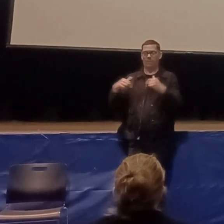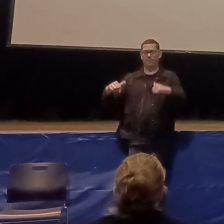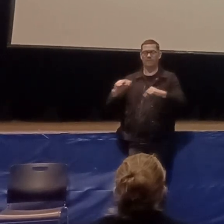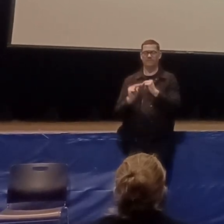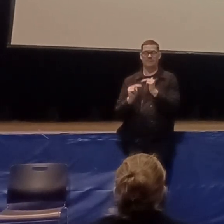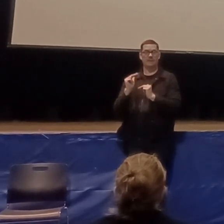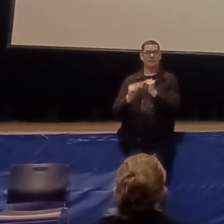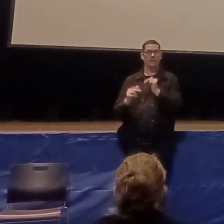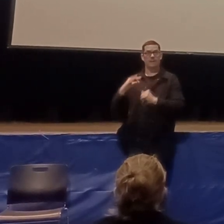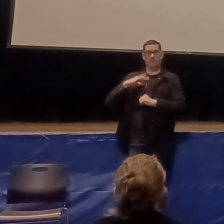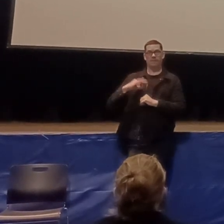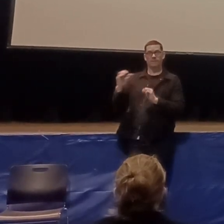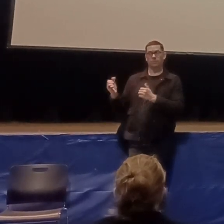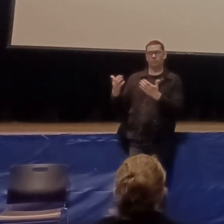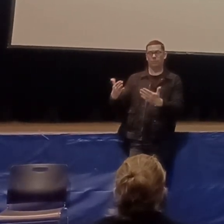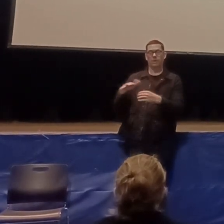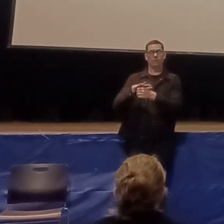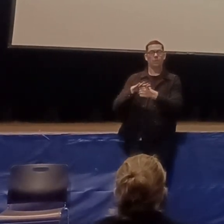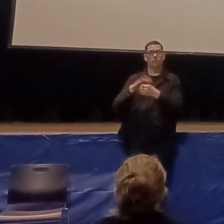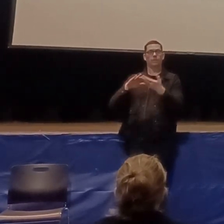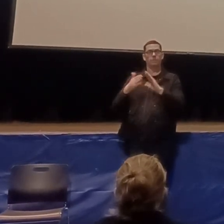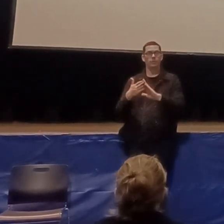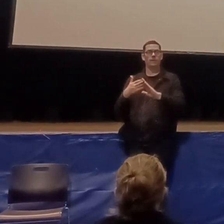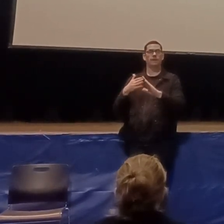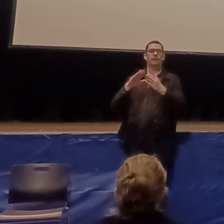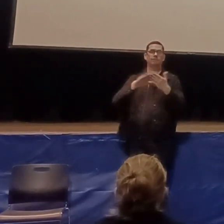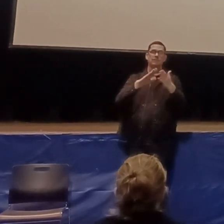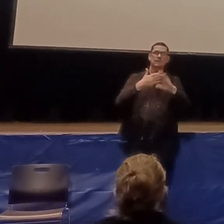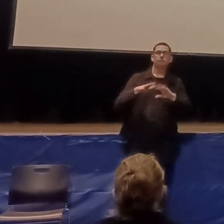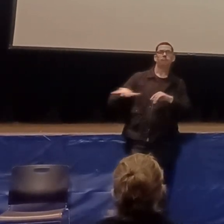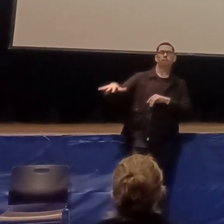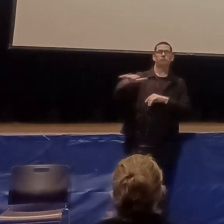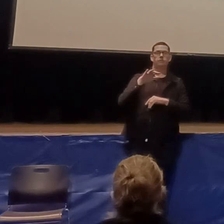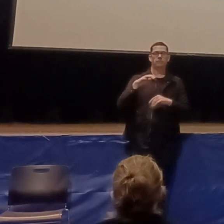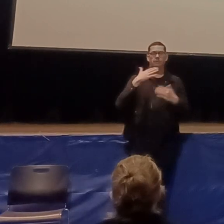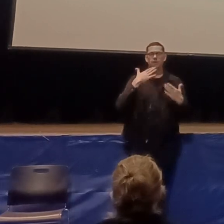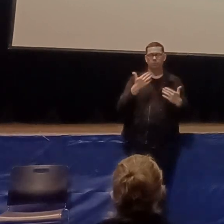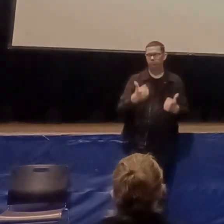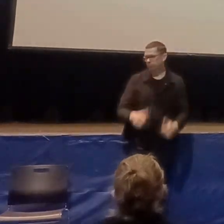it will bring to both the local community and the city and the region. Thank you.